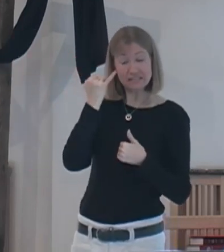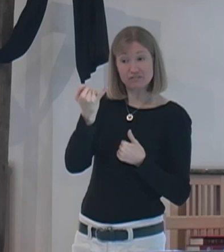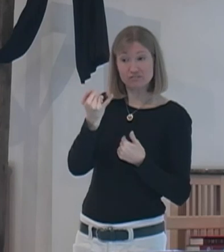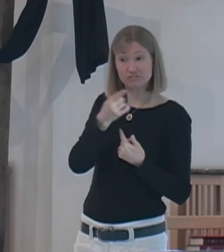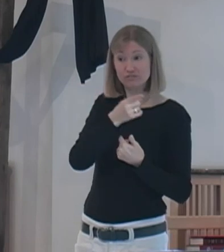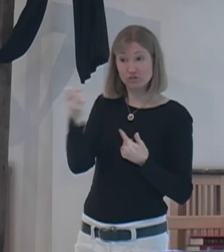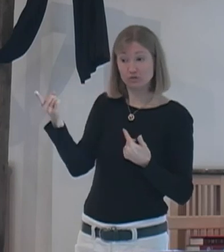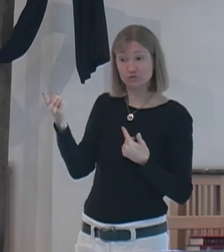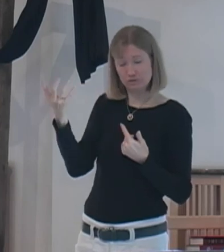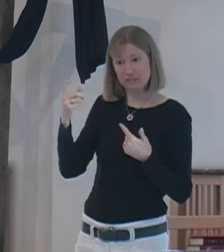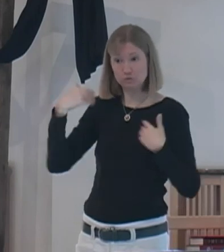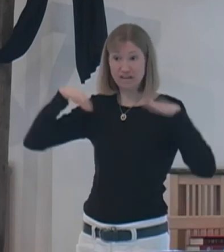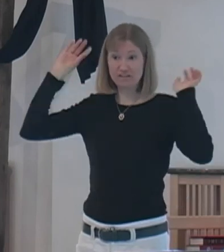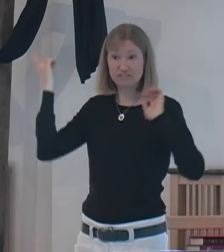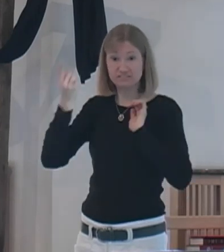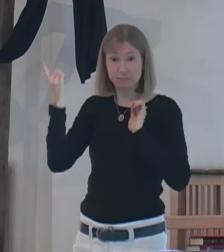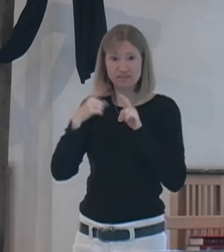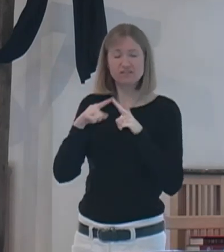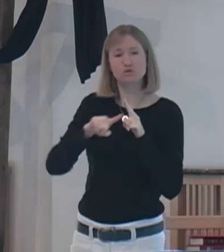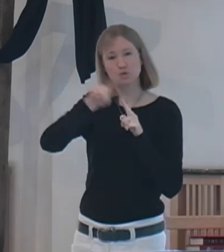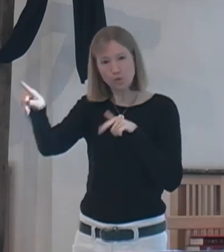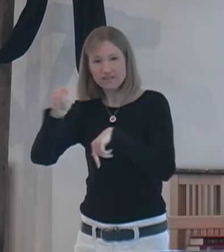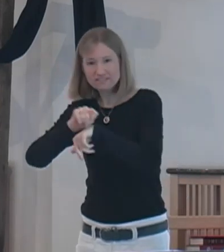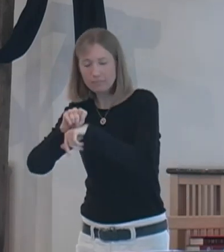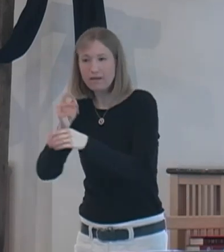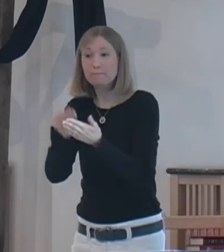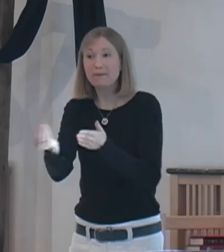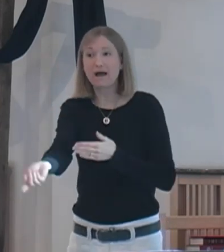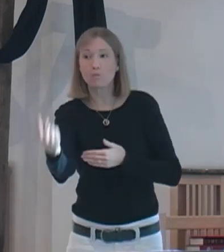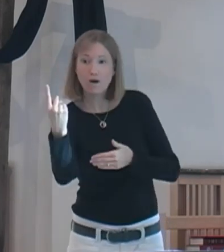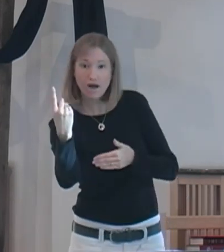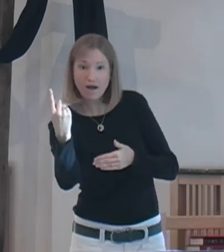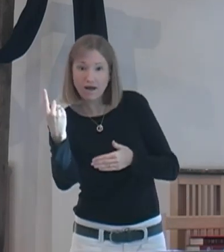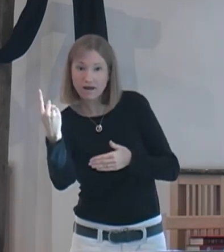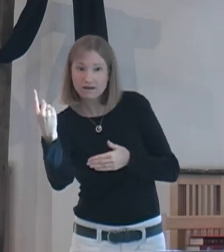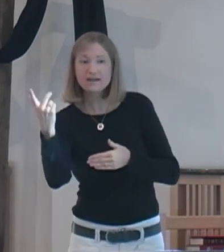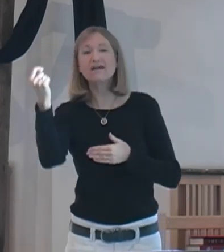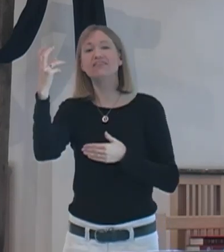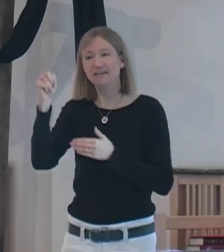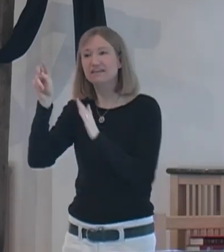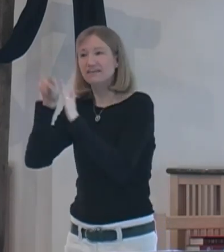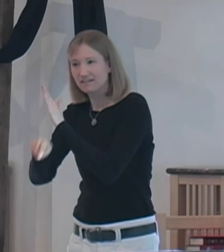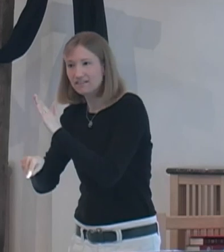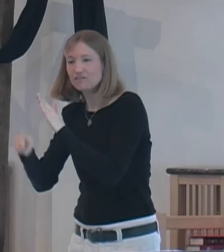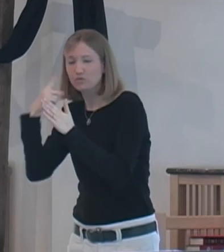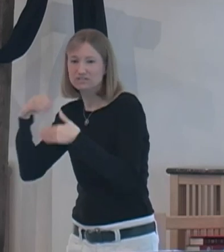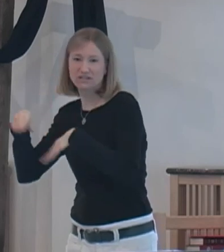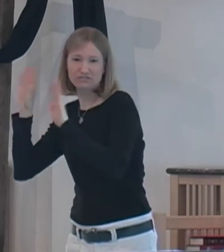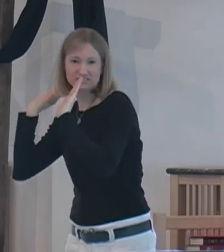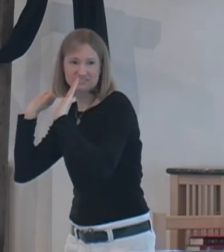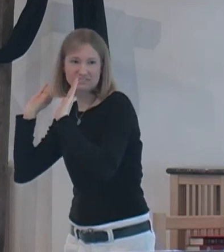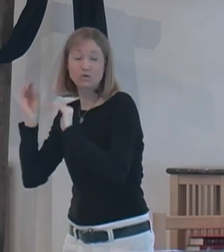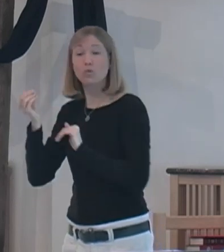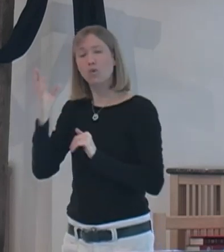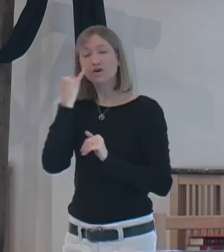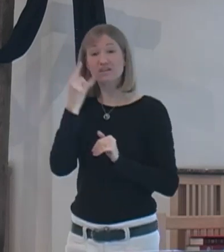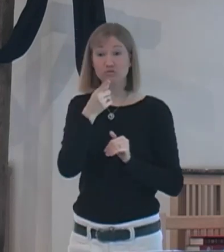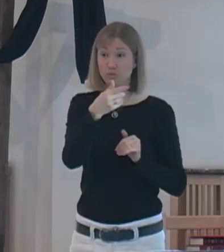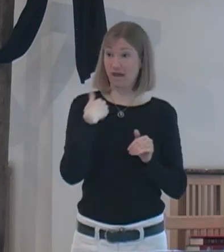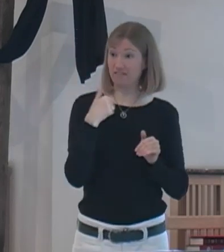sacrificed. Or if the animal you brought was deemed to be substandard, you were required to